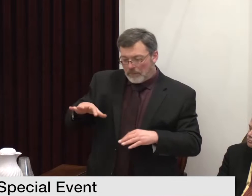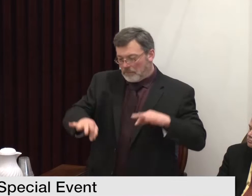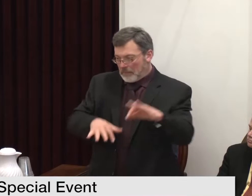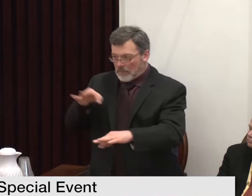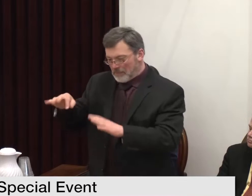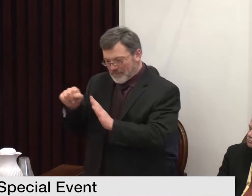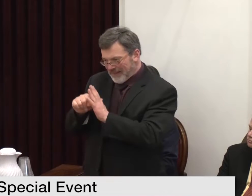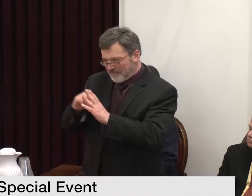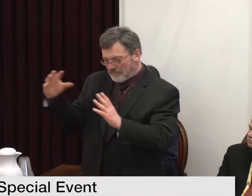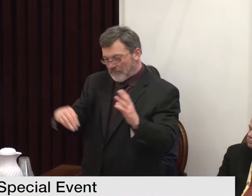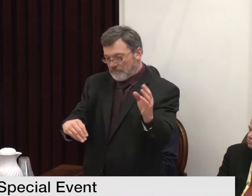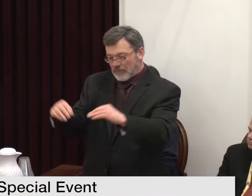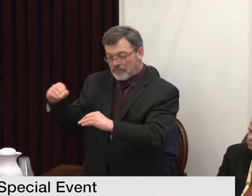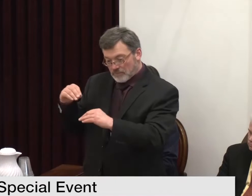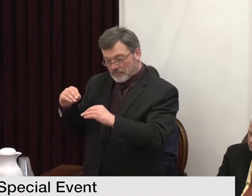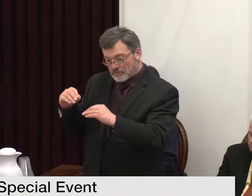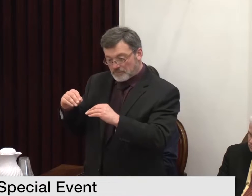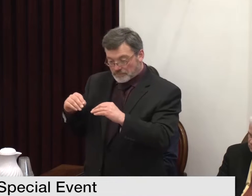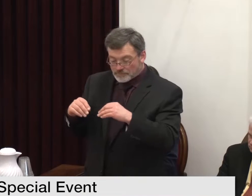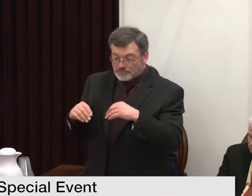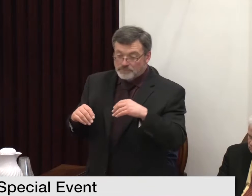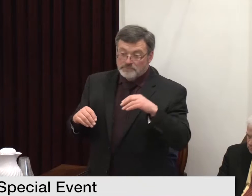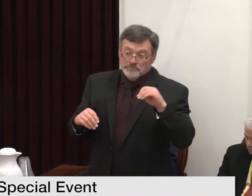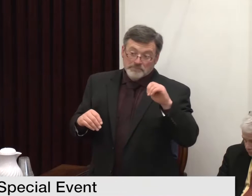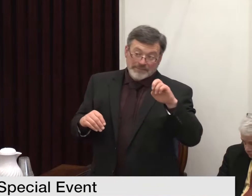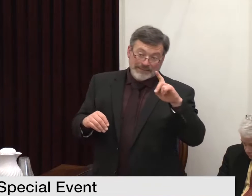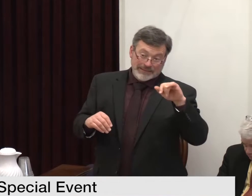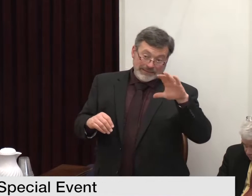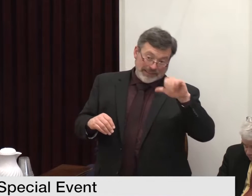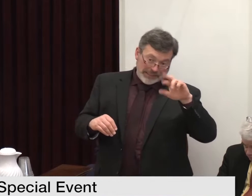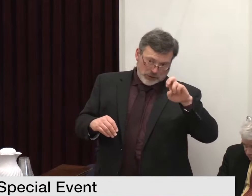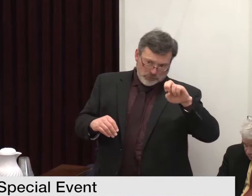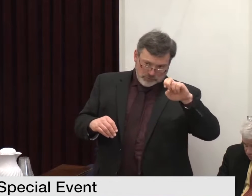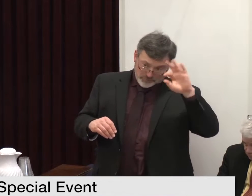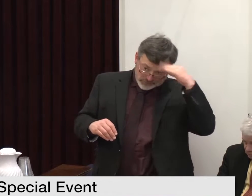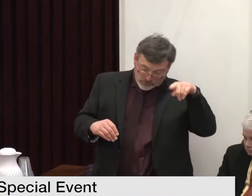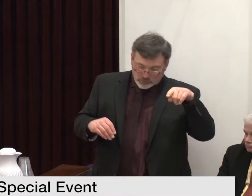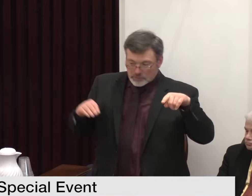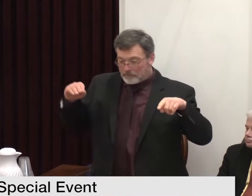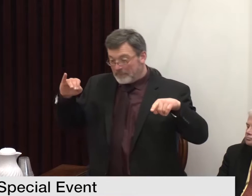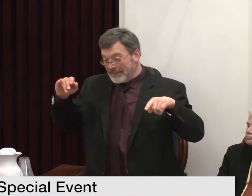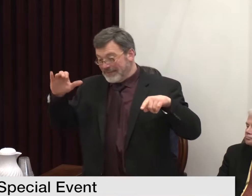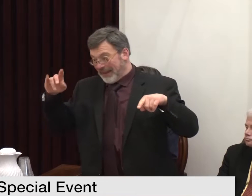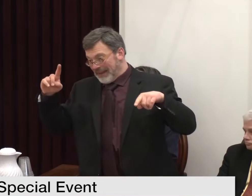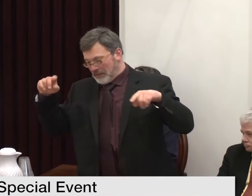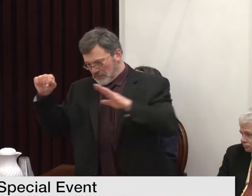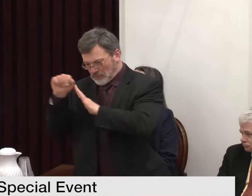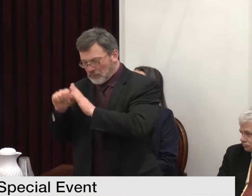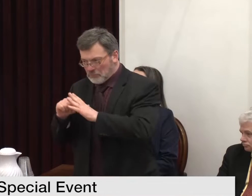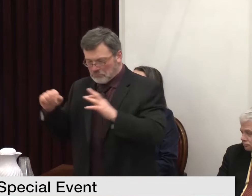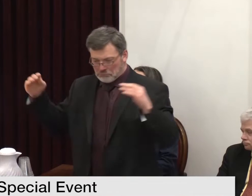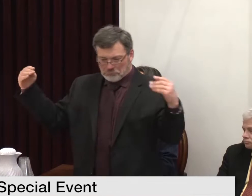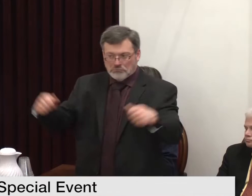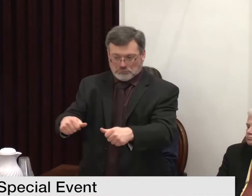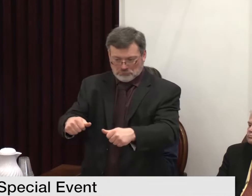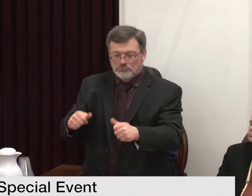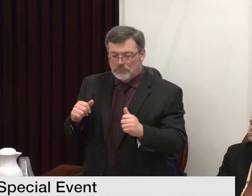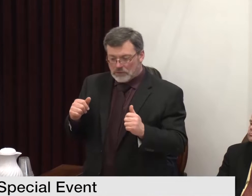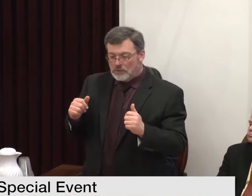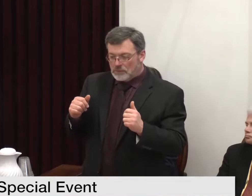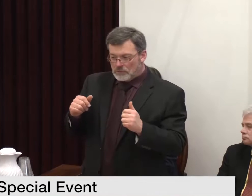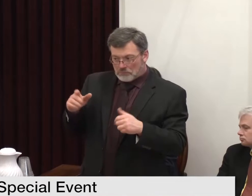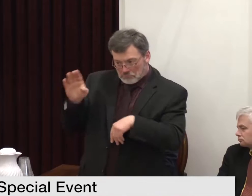includes Medicare, Medicaid, and commercial insurance, using a global payment instead of paying for each